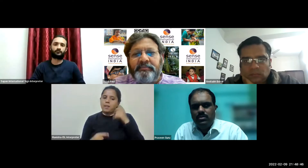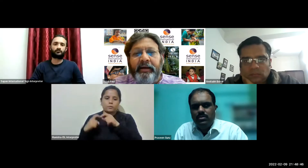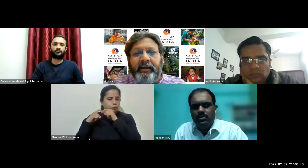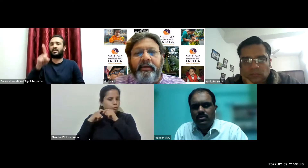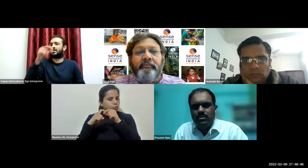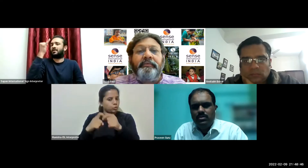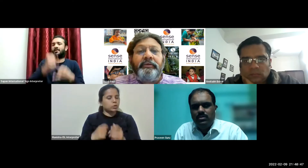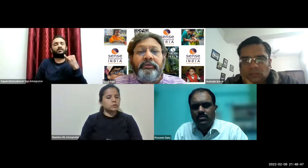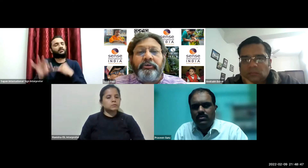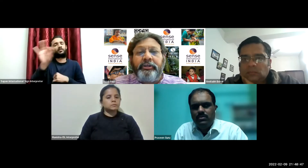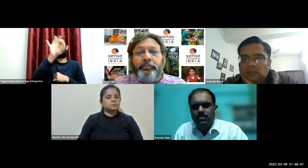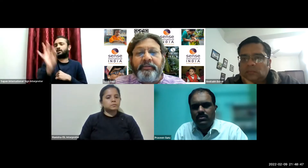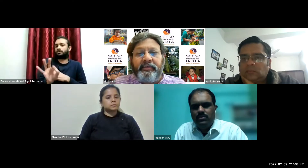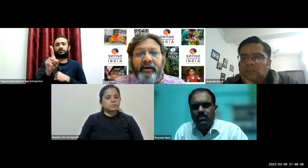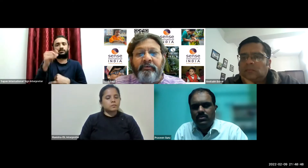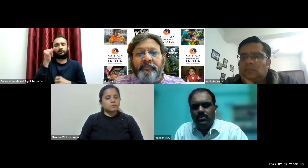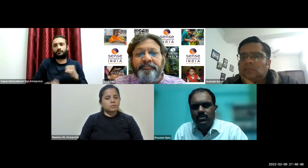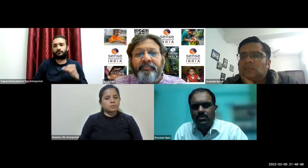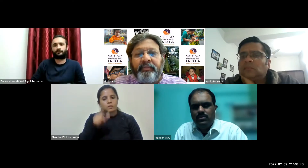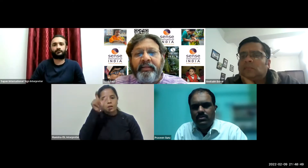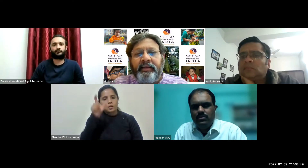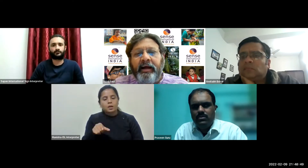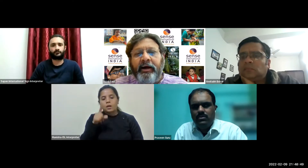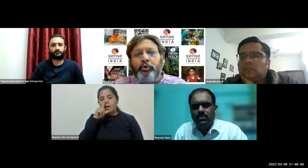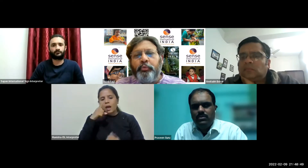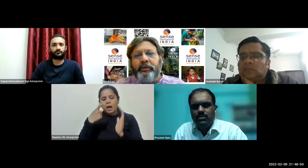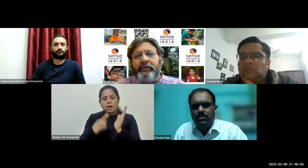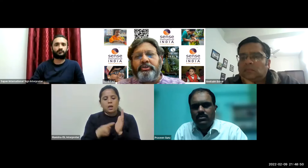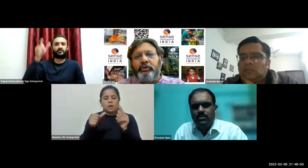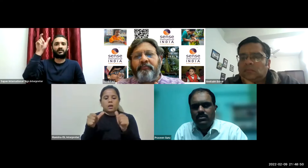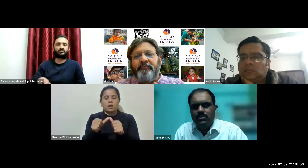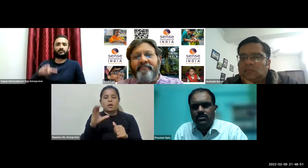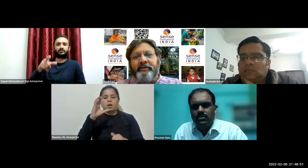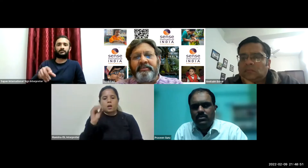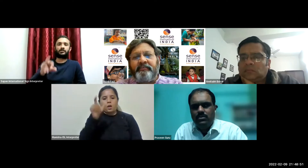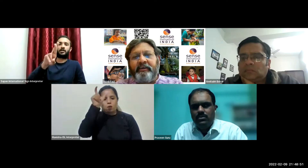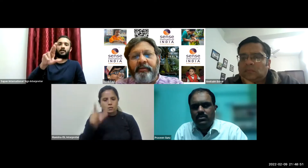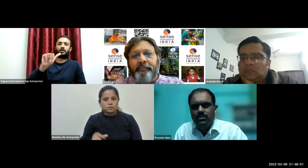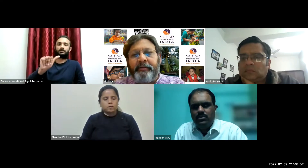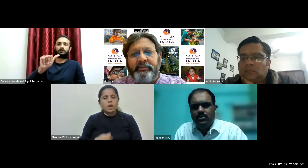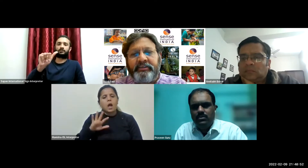which was asked by Dr. Indumati Rao, that how do we ensure